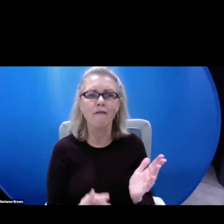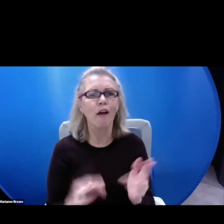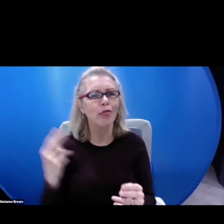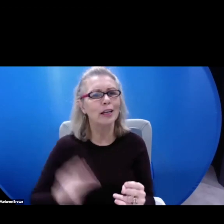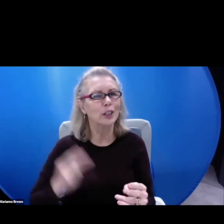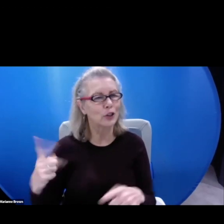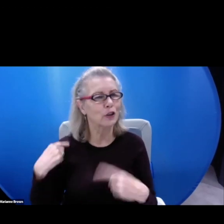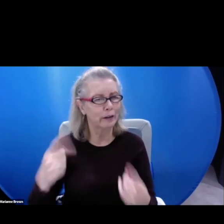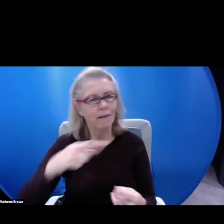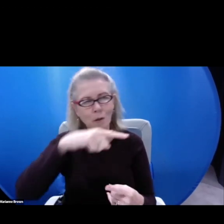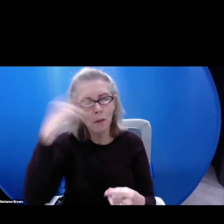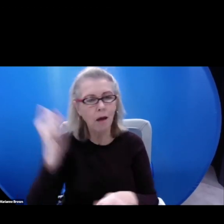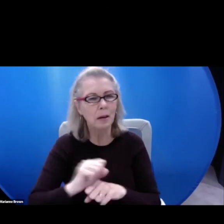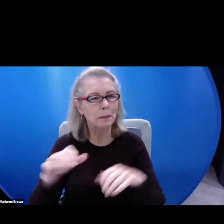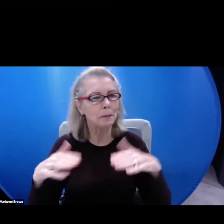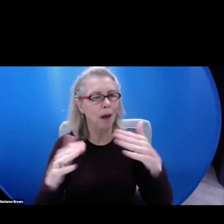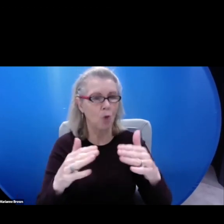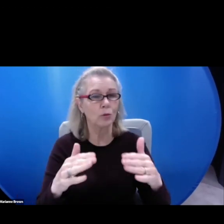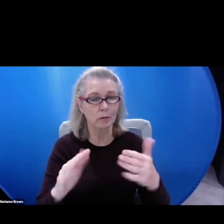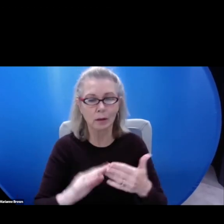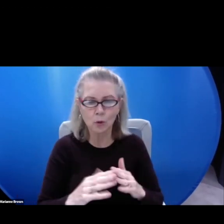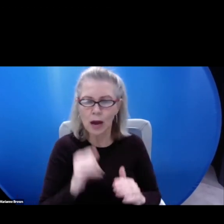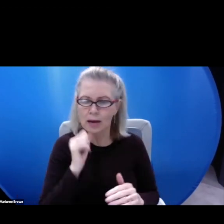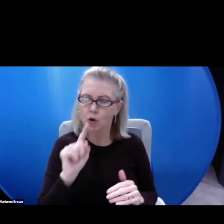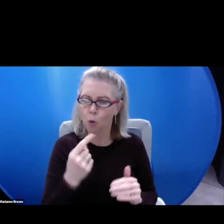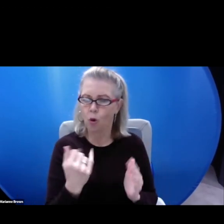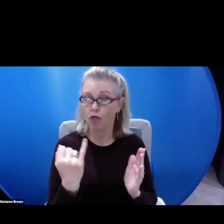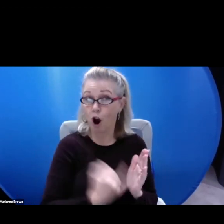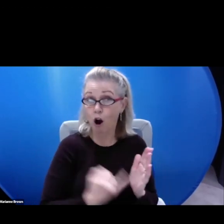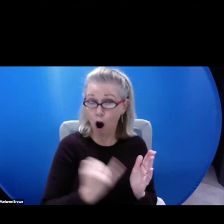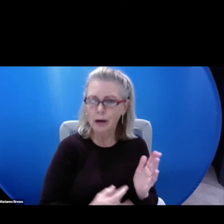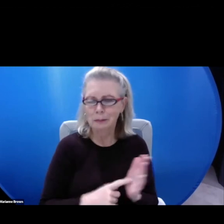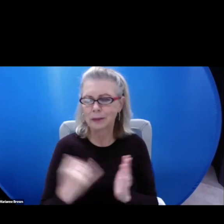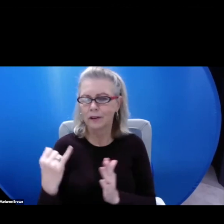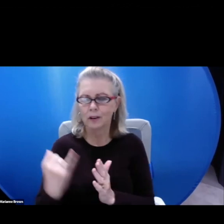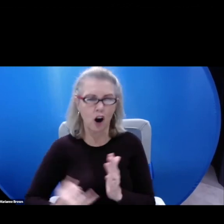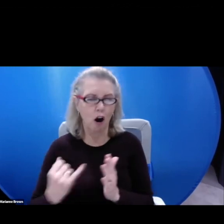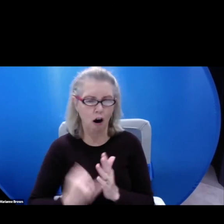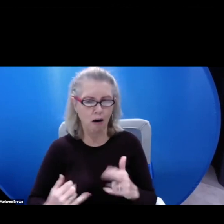in artist education, but also in artist residencies.